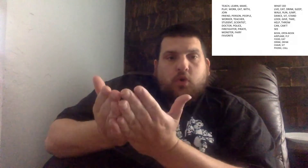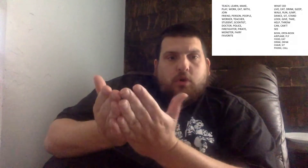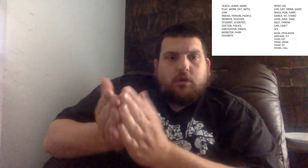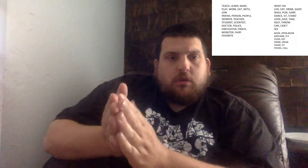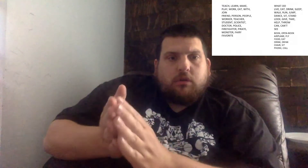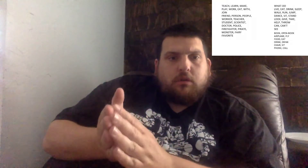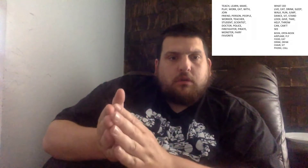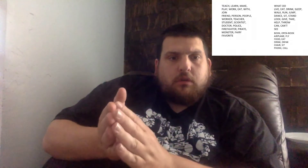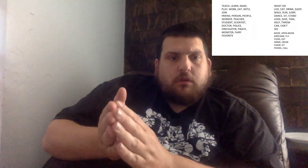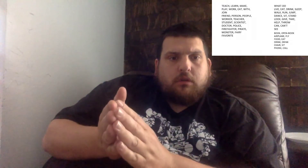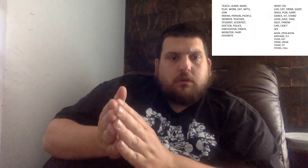book,